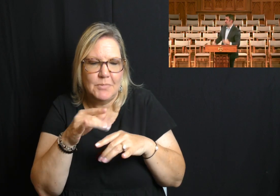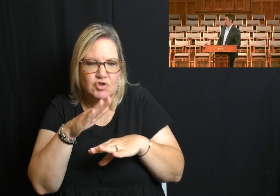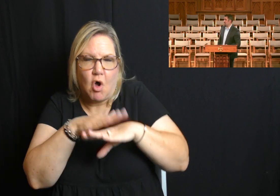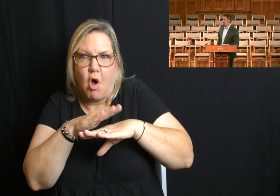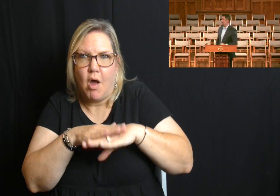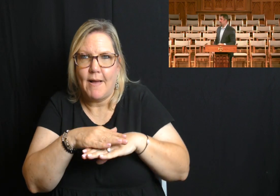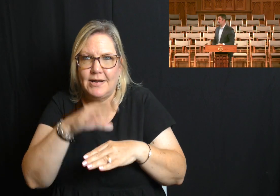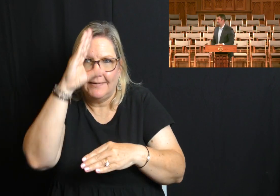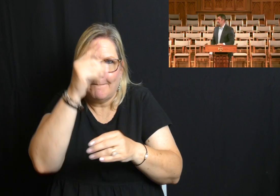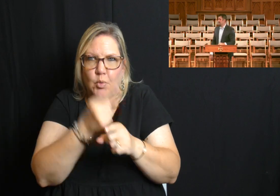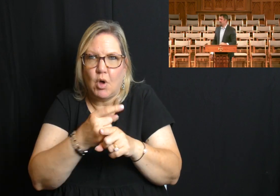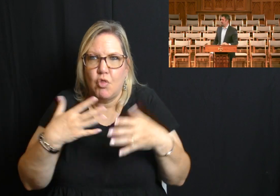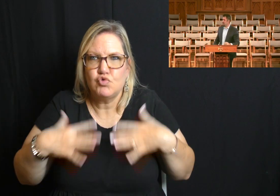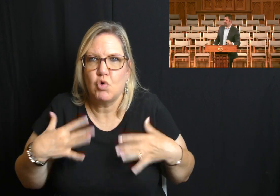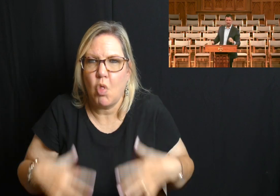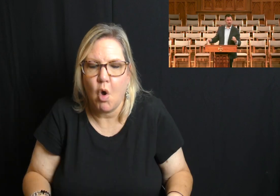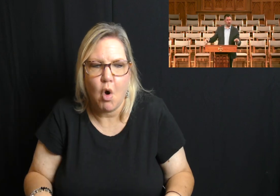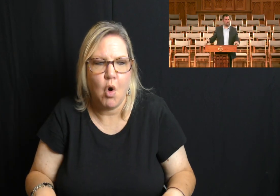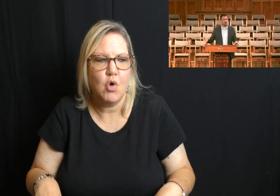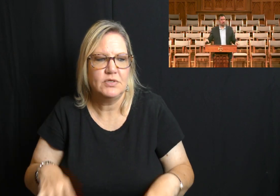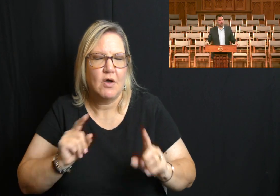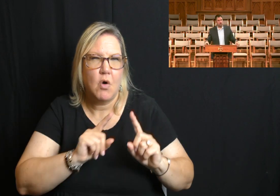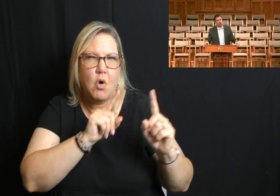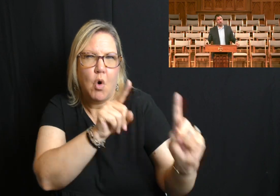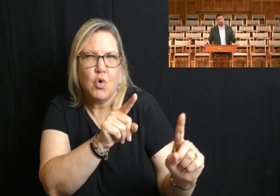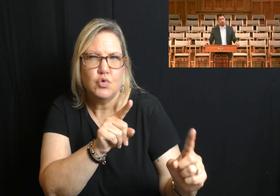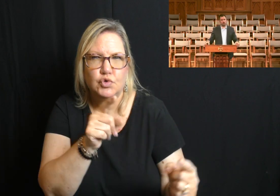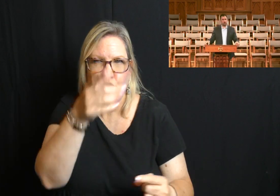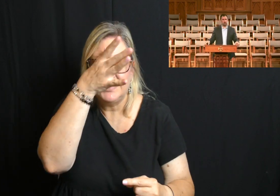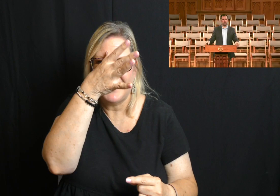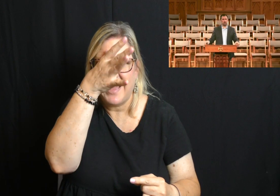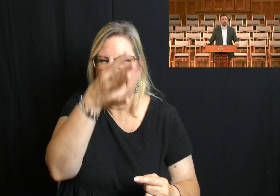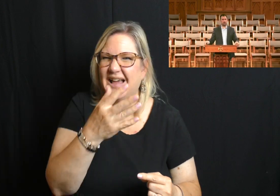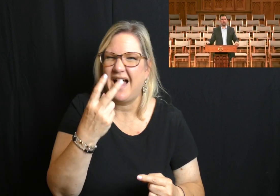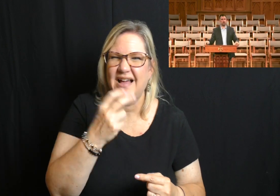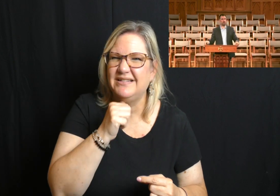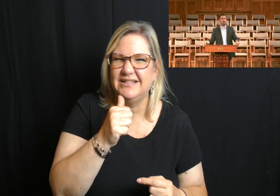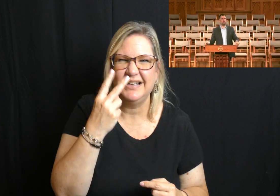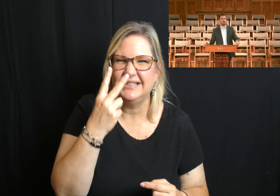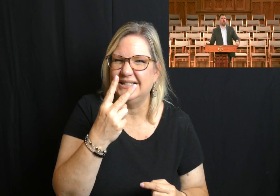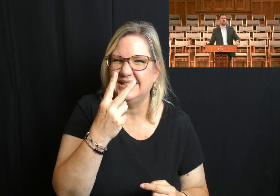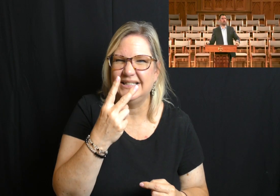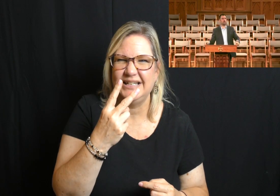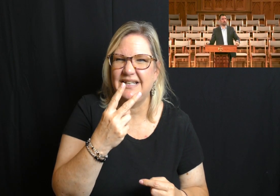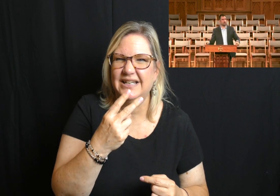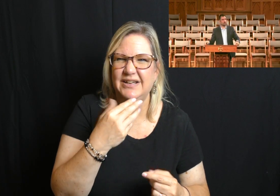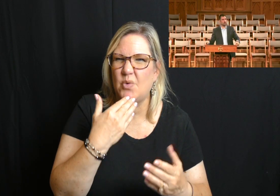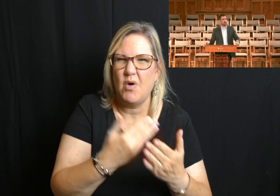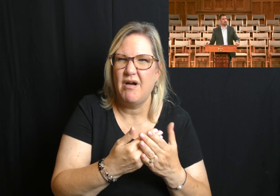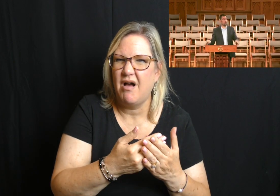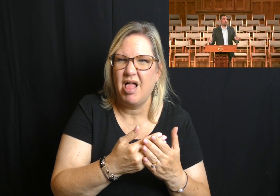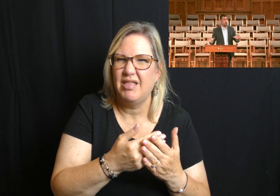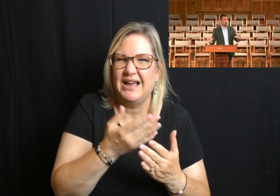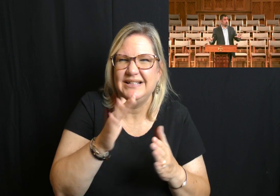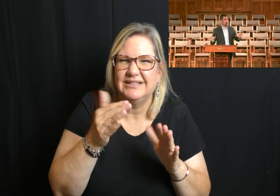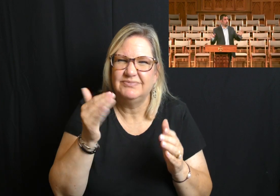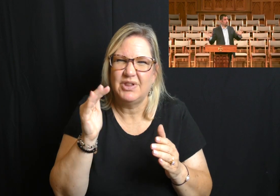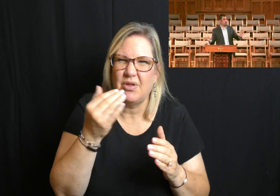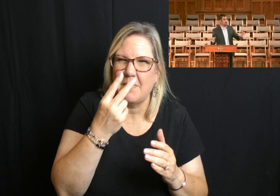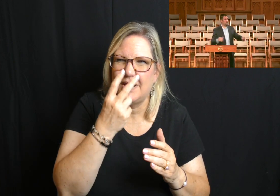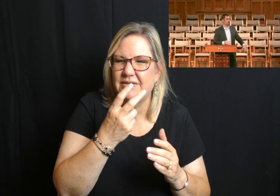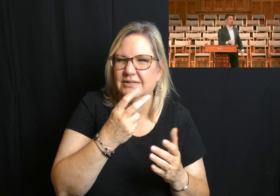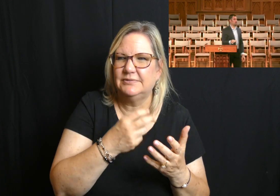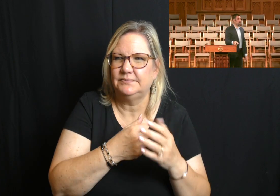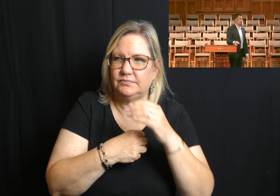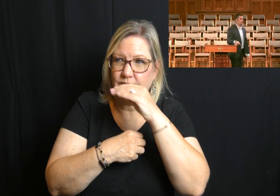to his dad, and his dad looks at him, and it's like, I don't know, they look so much alike, because they're twins, by the way. Don't